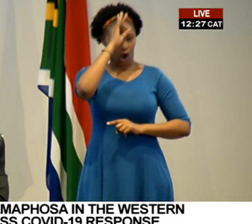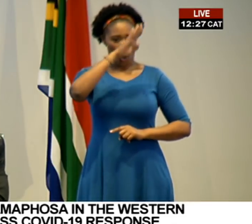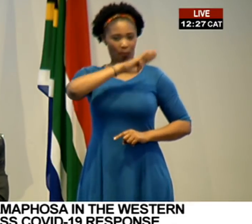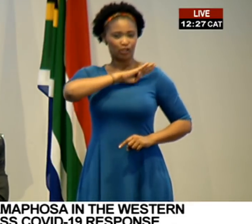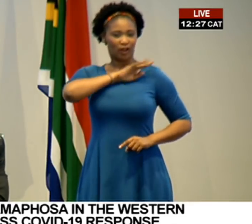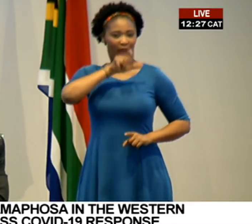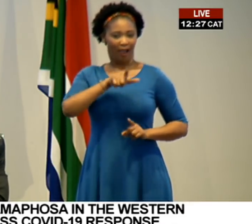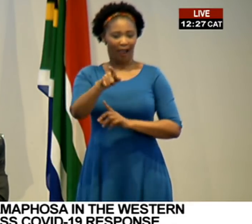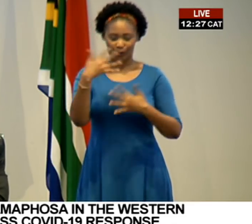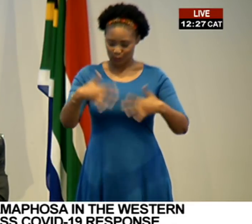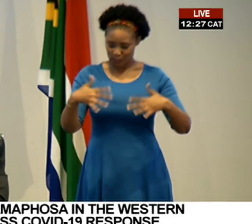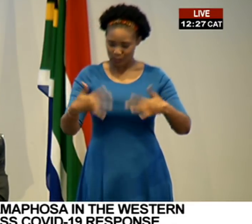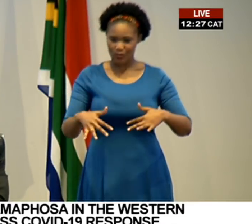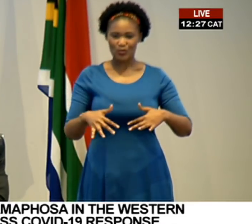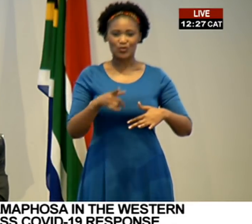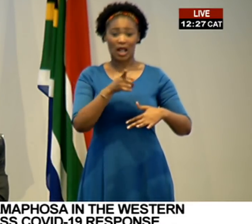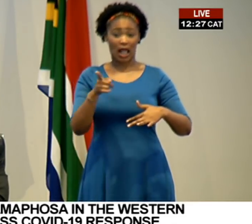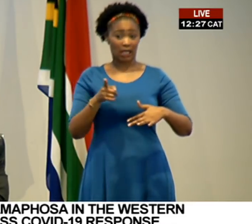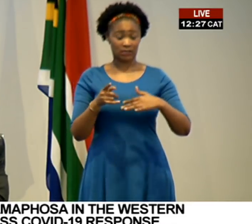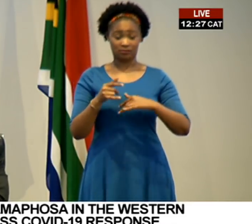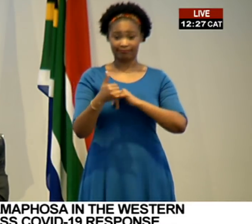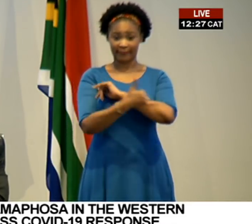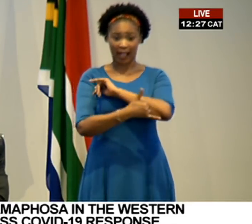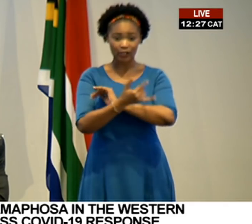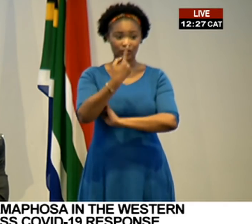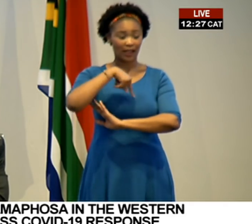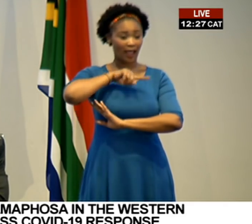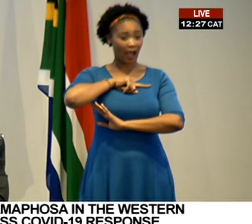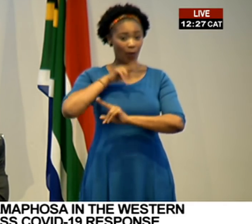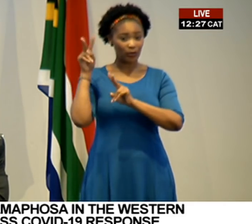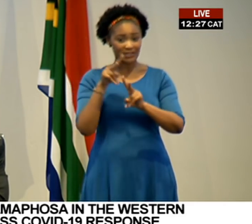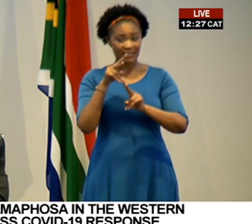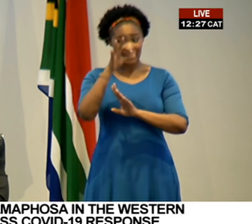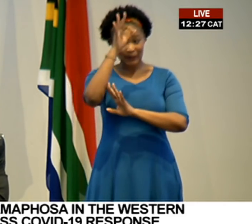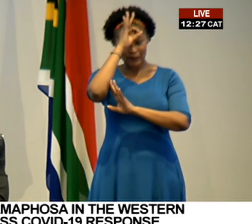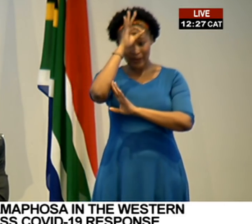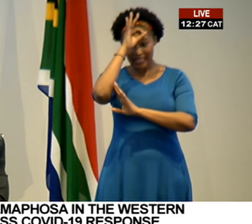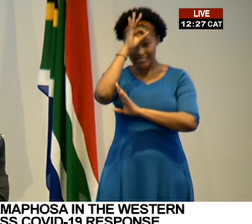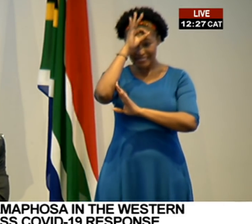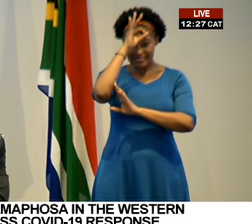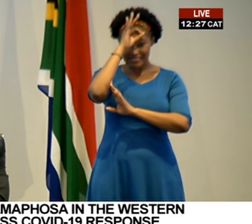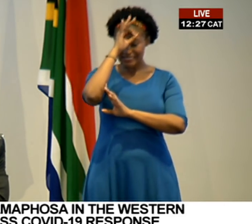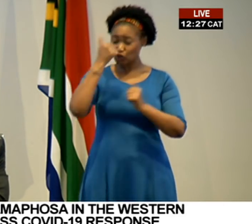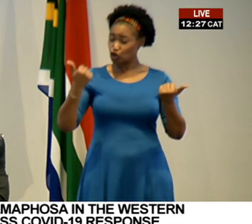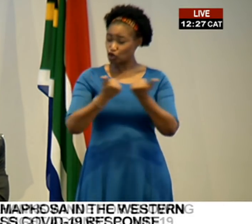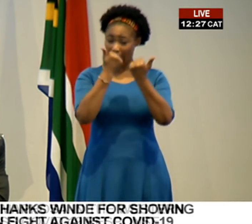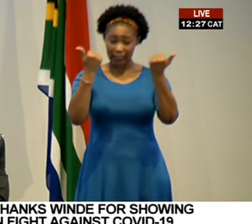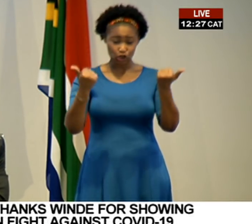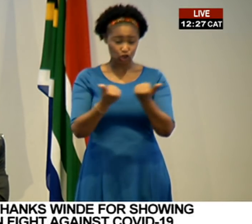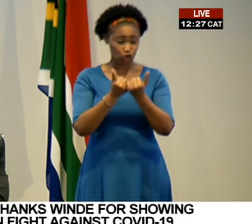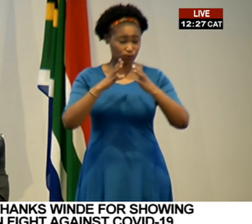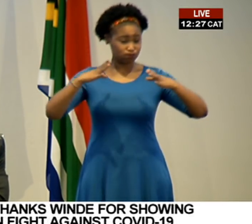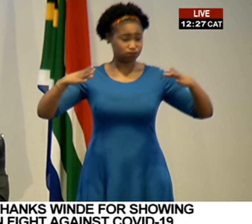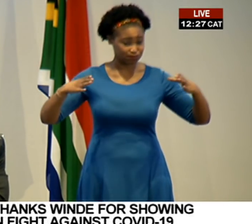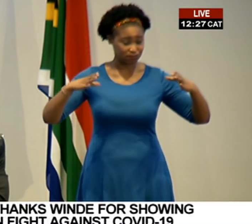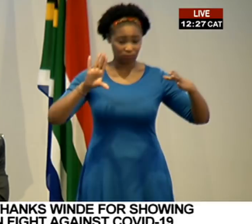This is a part of the country where the police have had enormous challenges,